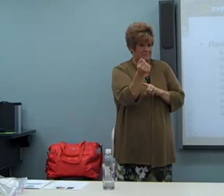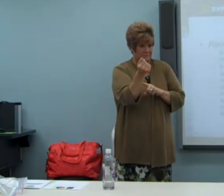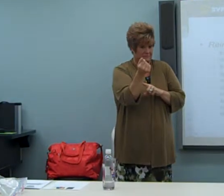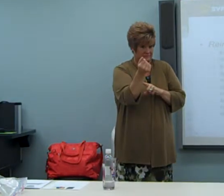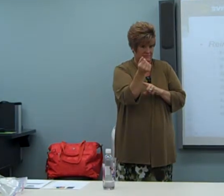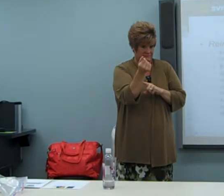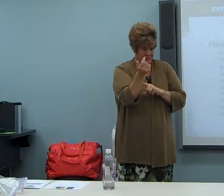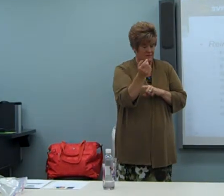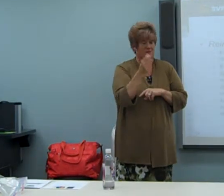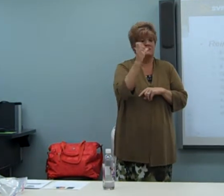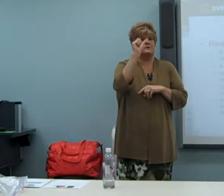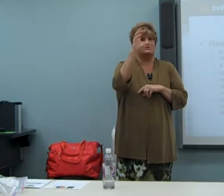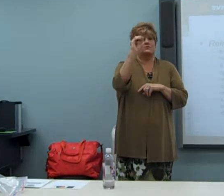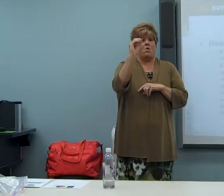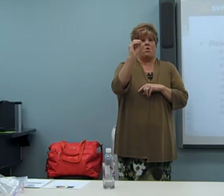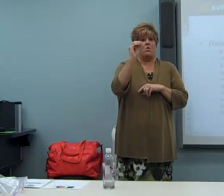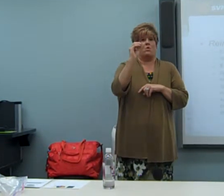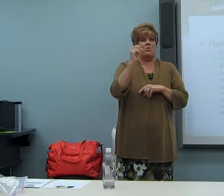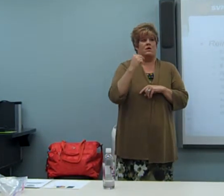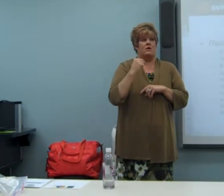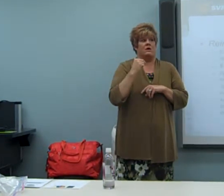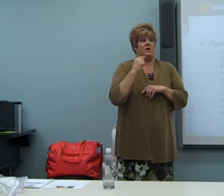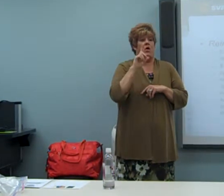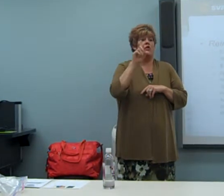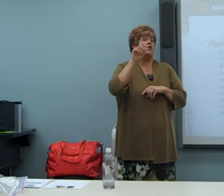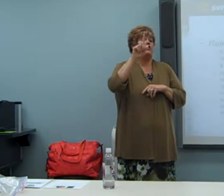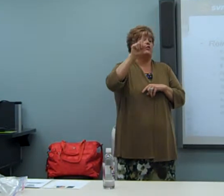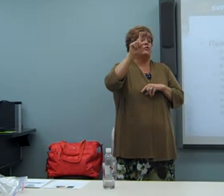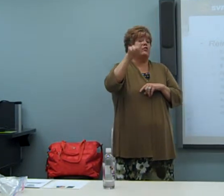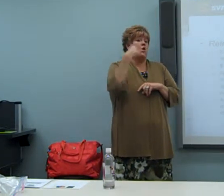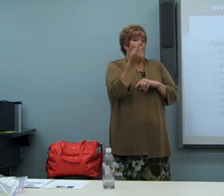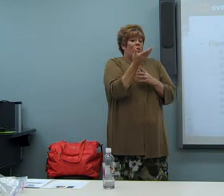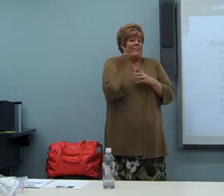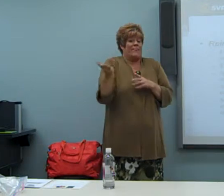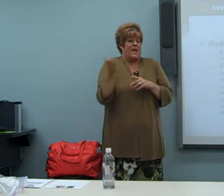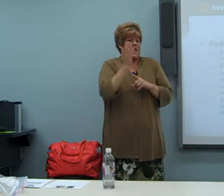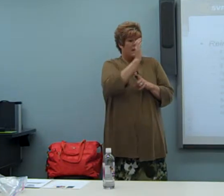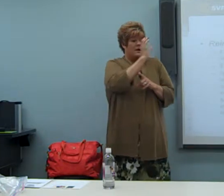They just want to make sure that the deaf consumers get those calls answered as quickly as possible.